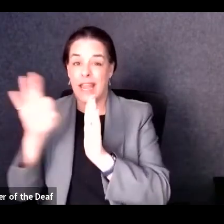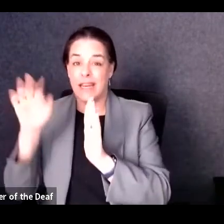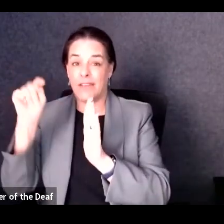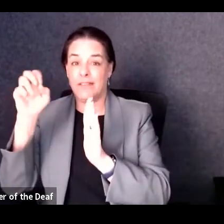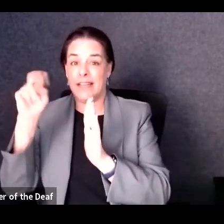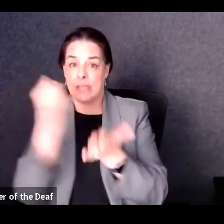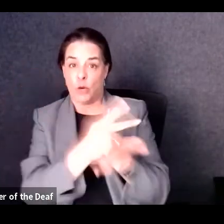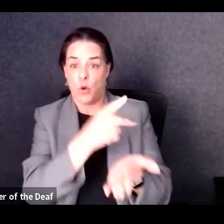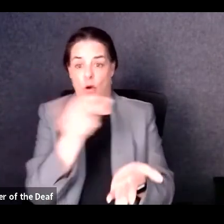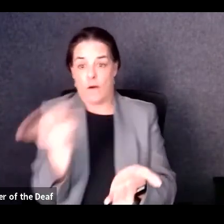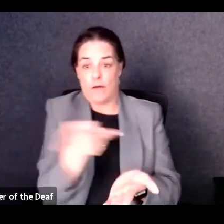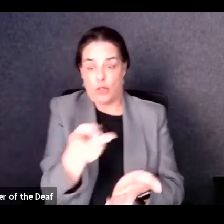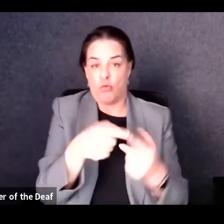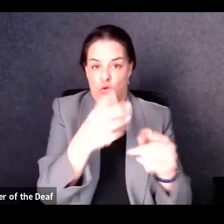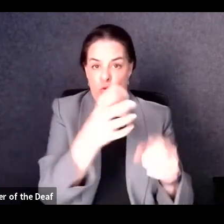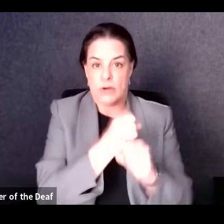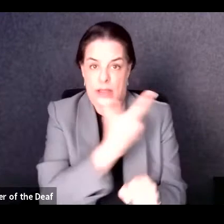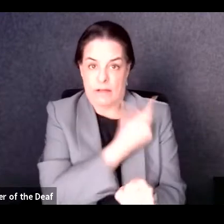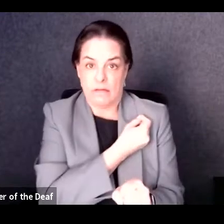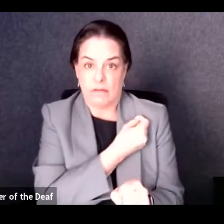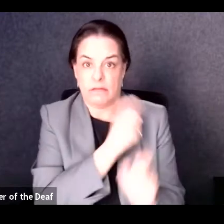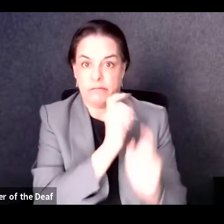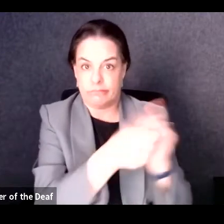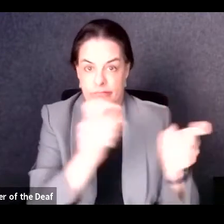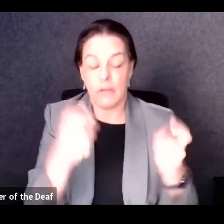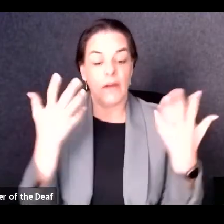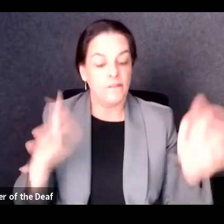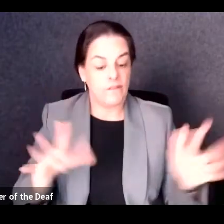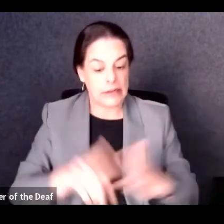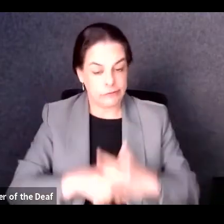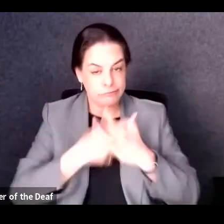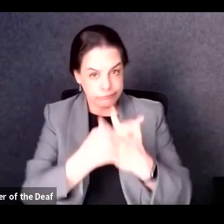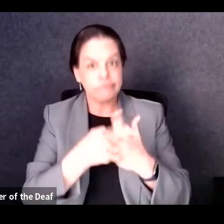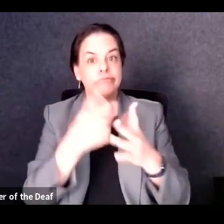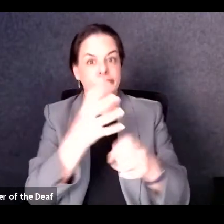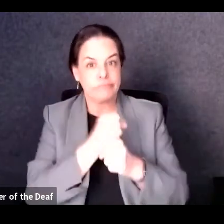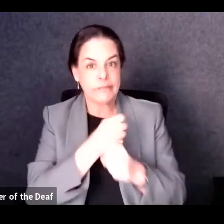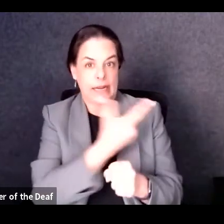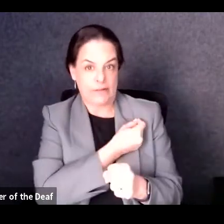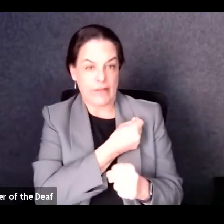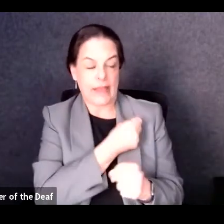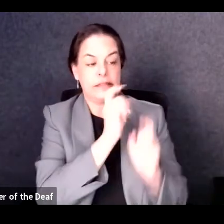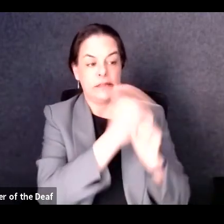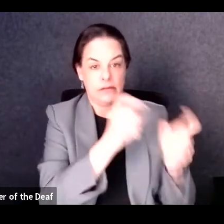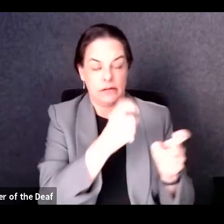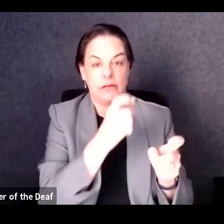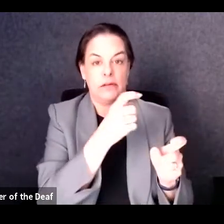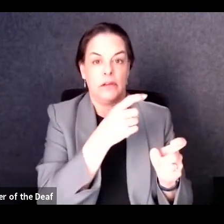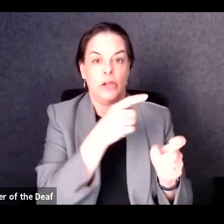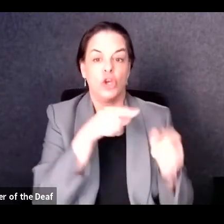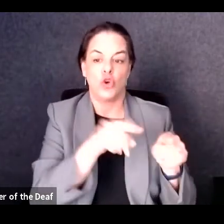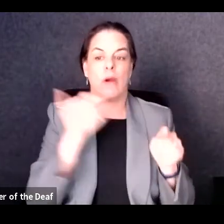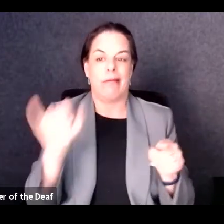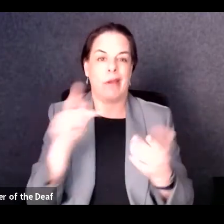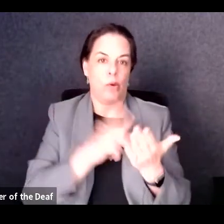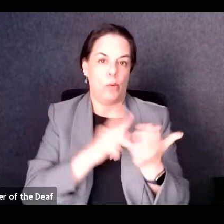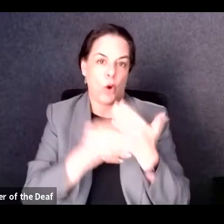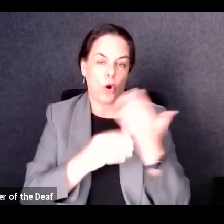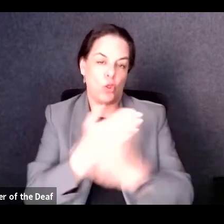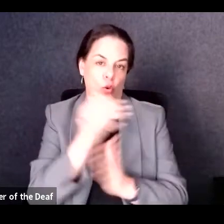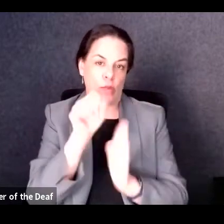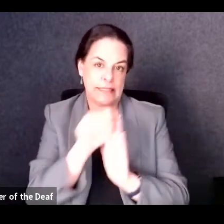vaccine. They have both now been activated and are actively receiving vaccine through the allocation program through the state and through the